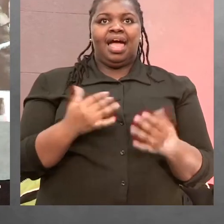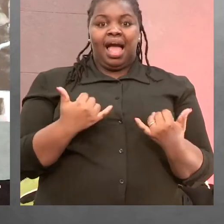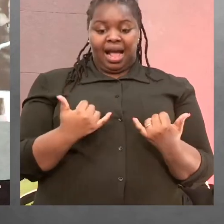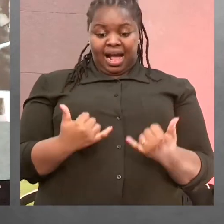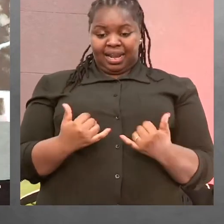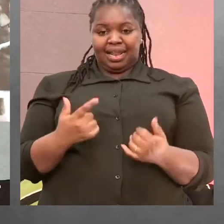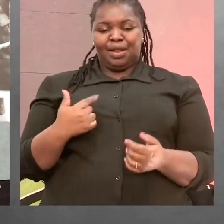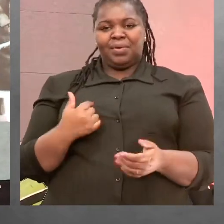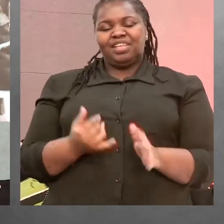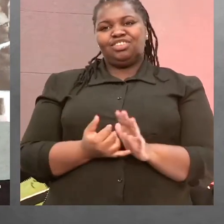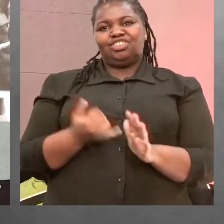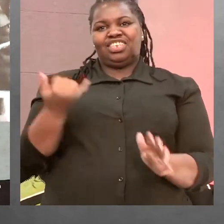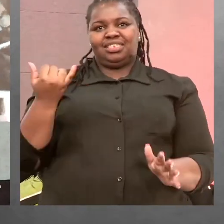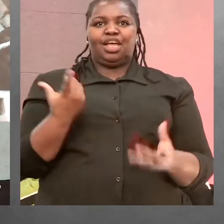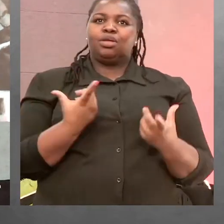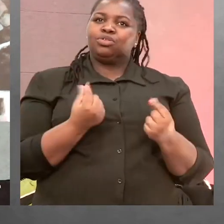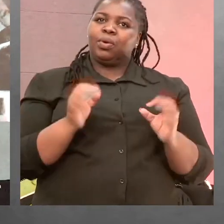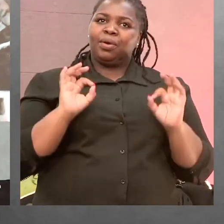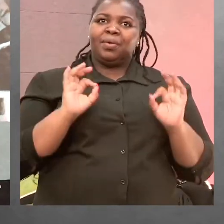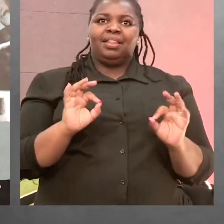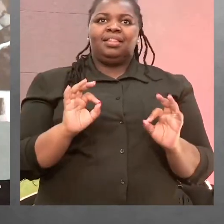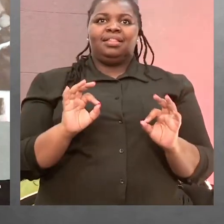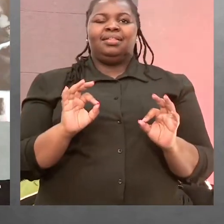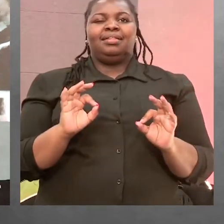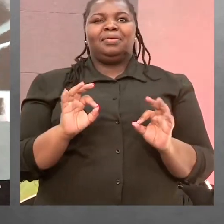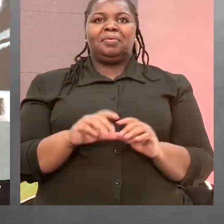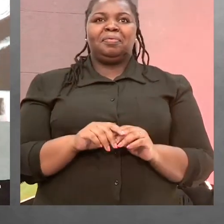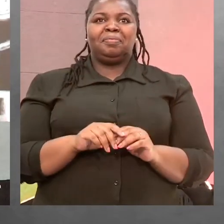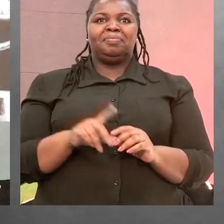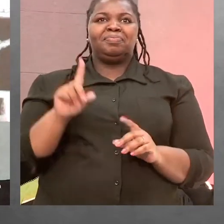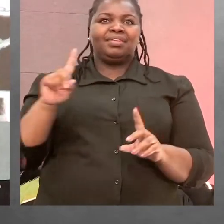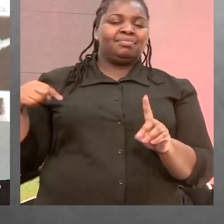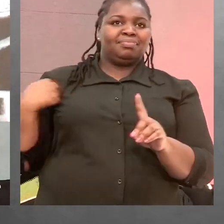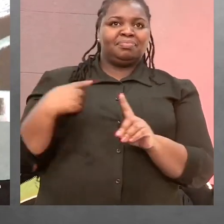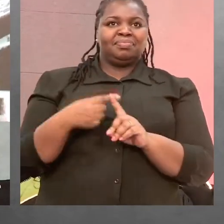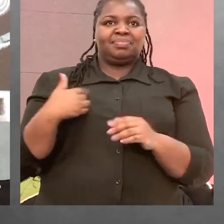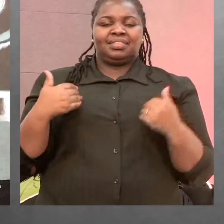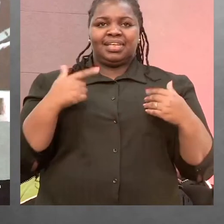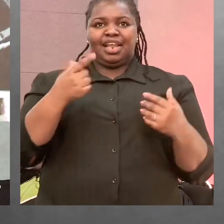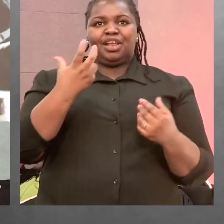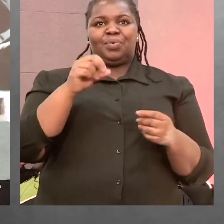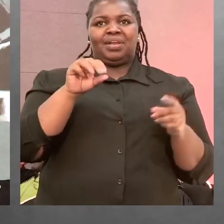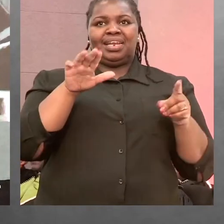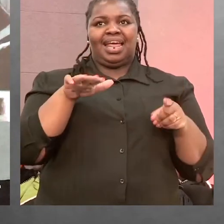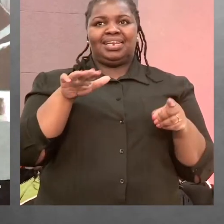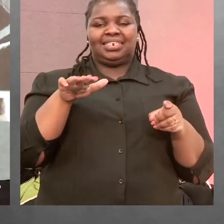Currently, we are just doing well because remember, ever since I came here in